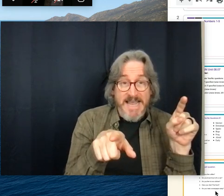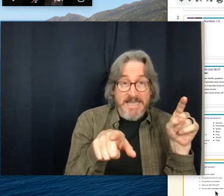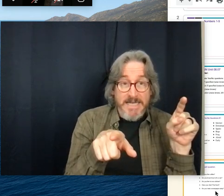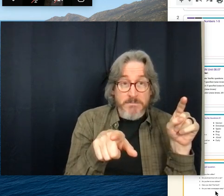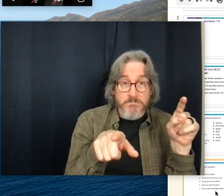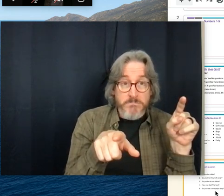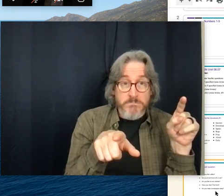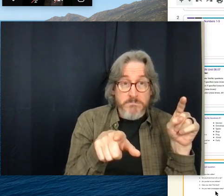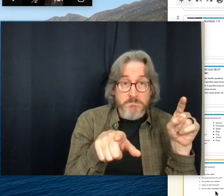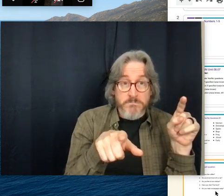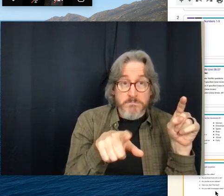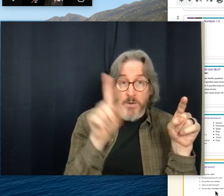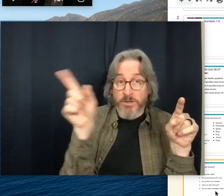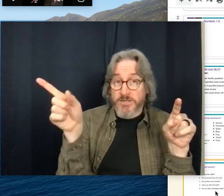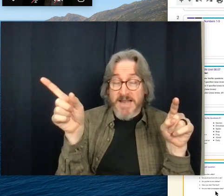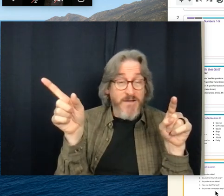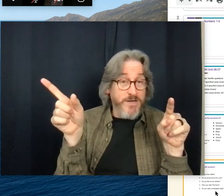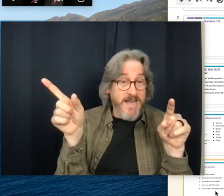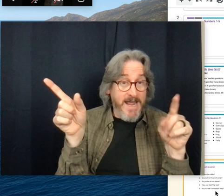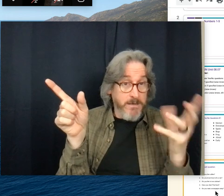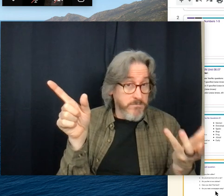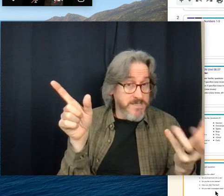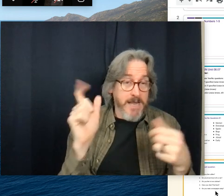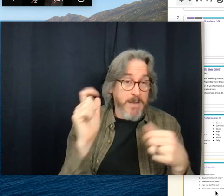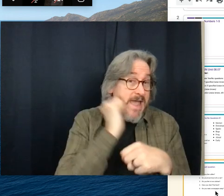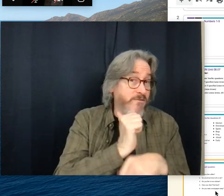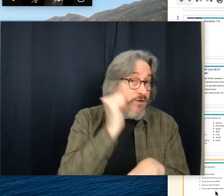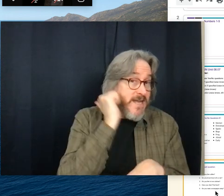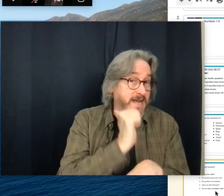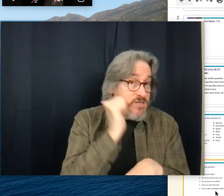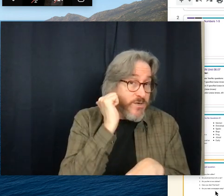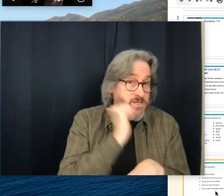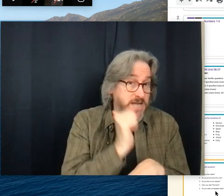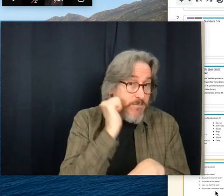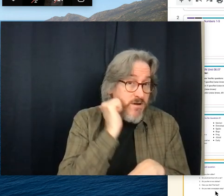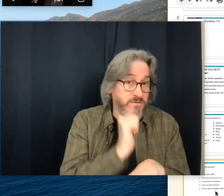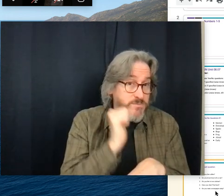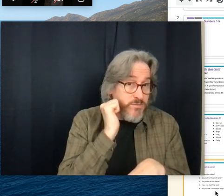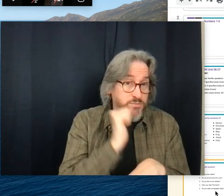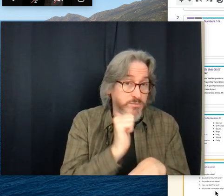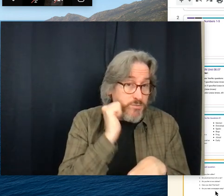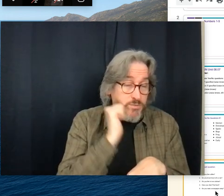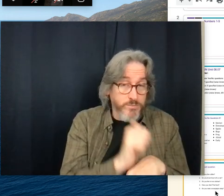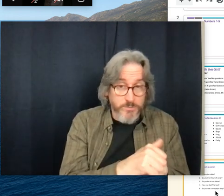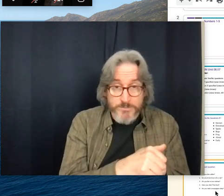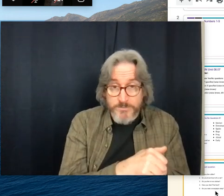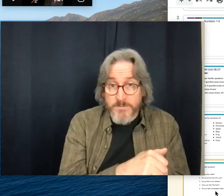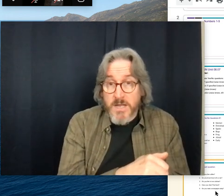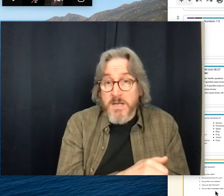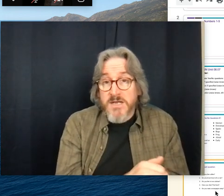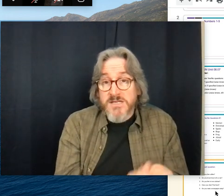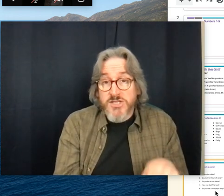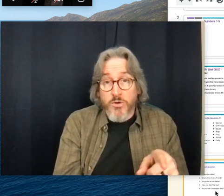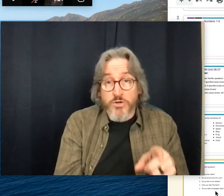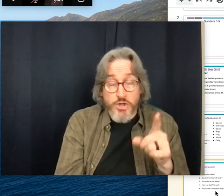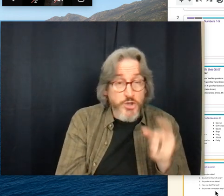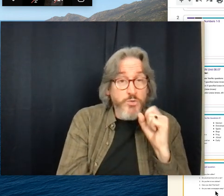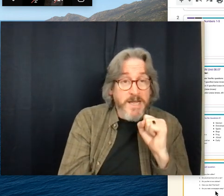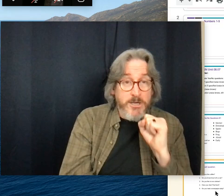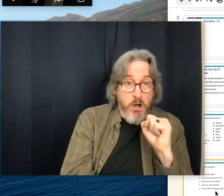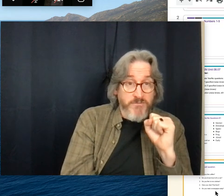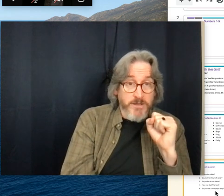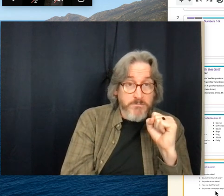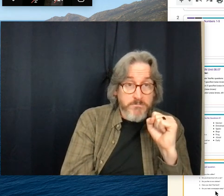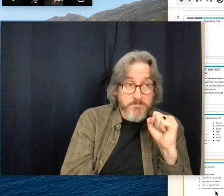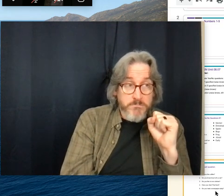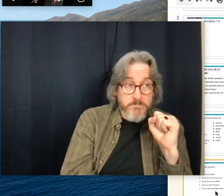is daily. And we looked at every day, same, every day. So here's a time reference. Boom, boom, boom, boom, boom. So, do you